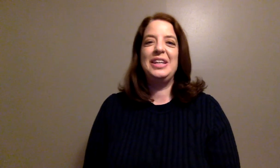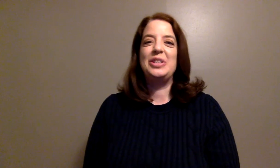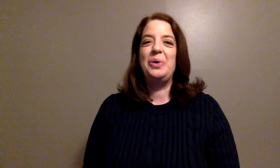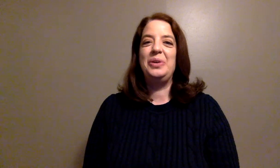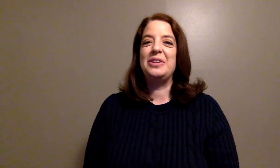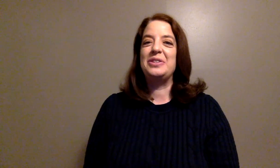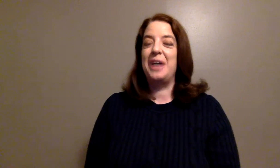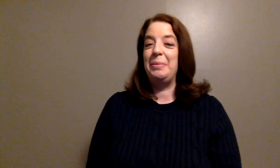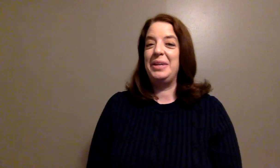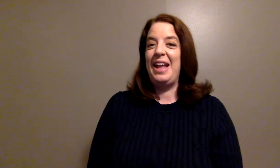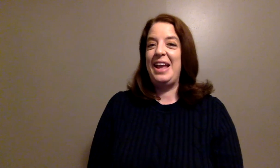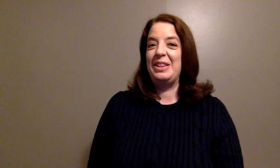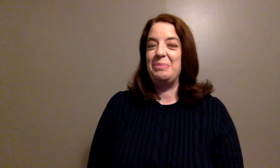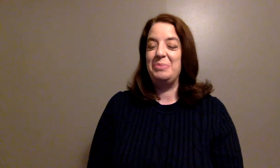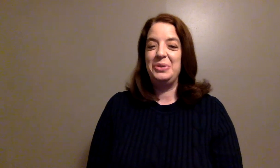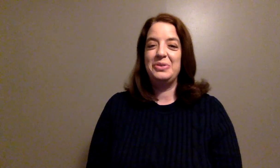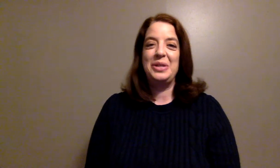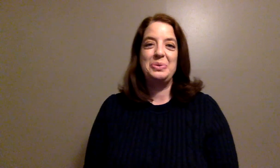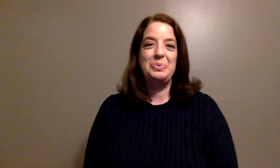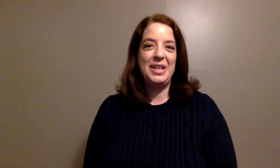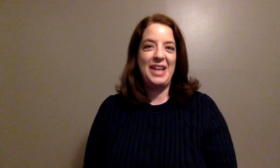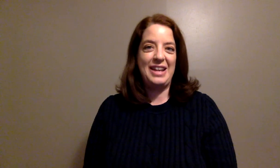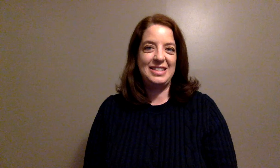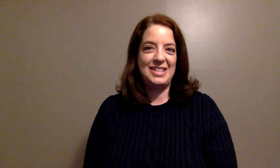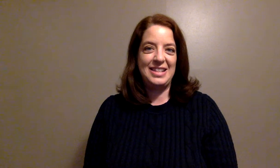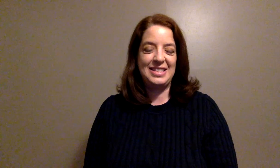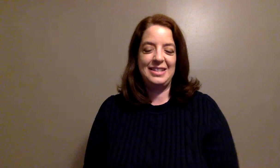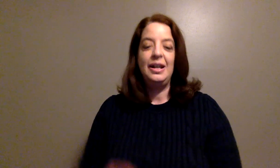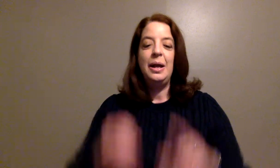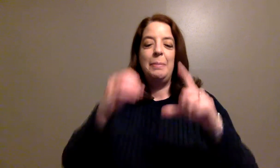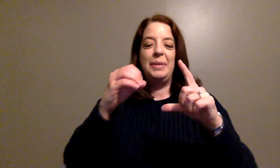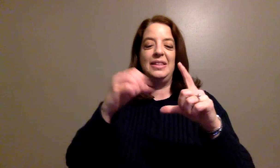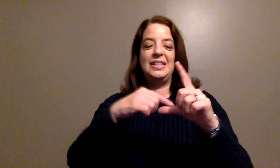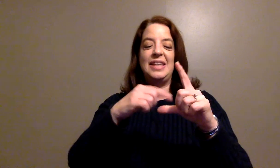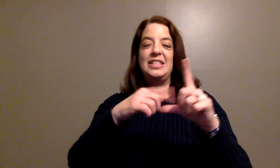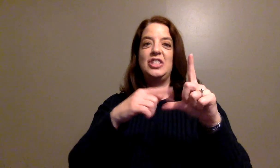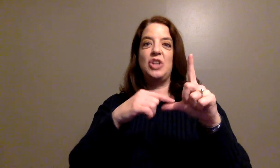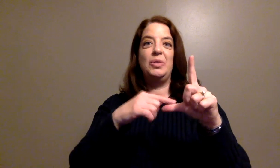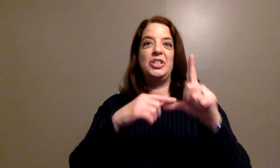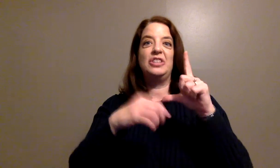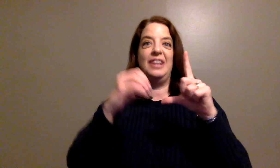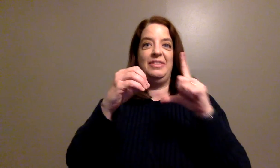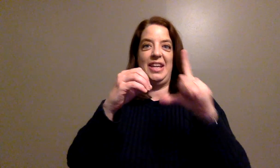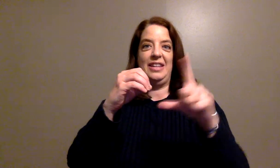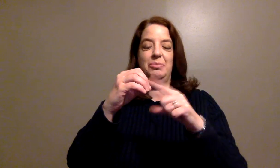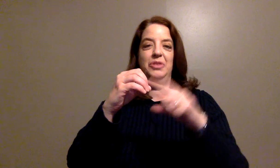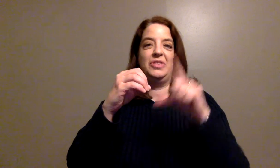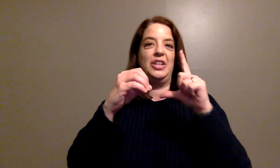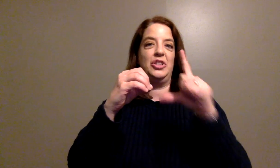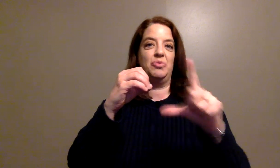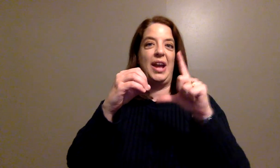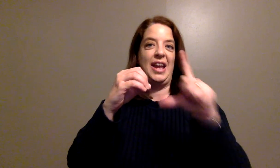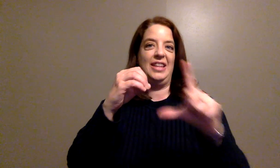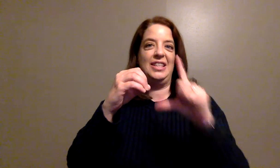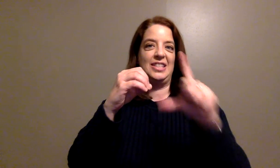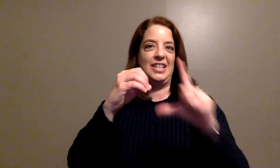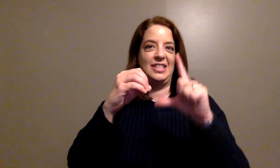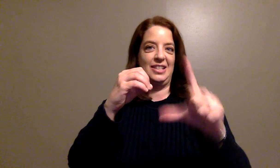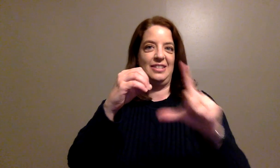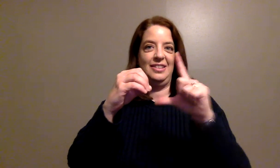only your dominant hand that moves and your weak hand stays still. But in this case, it's always your left hand that moves and your right hand that stays still.